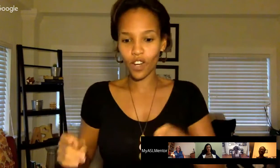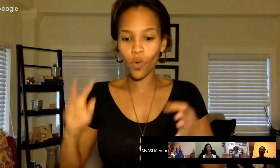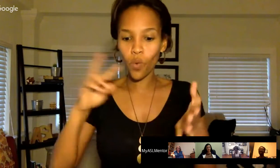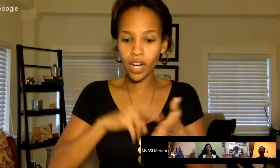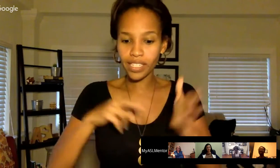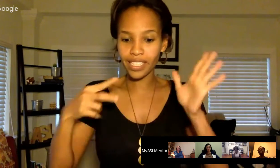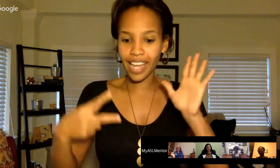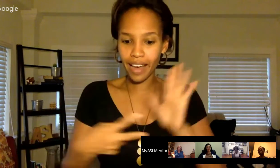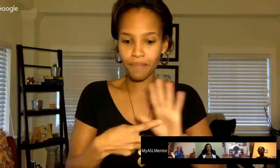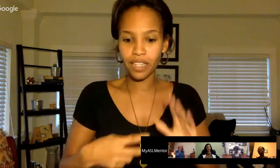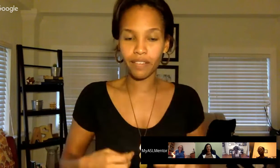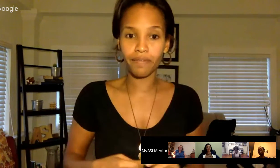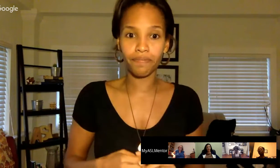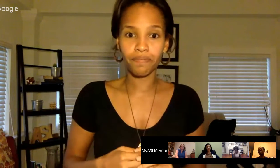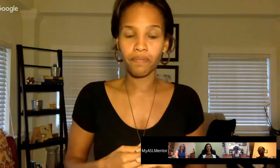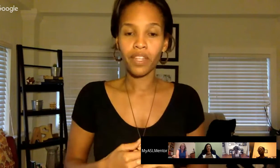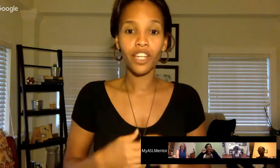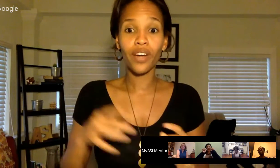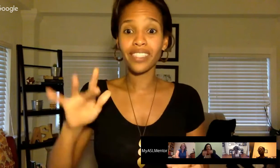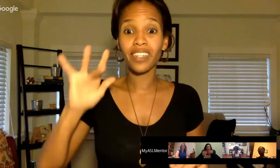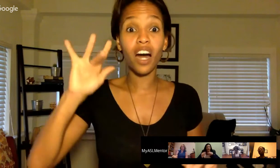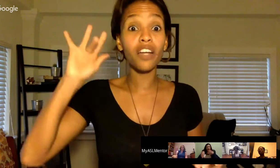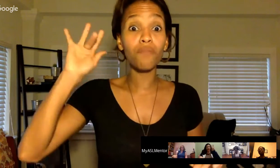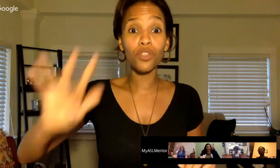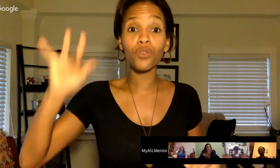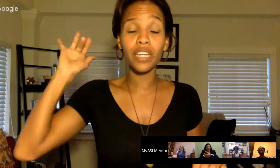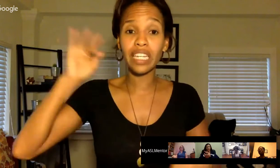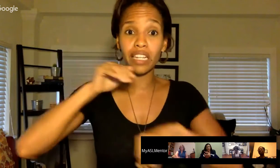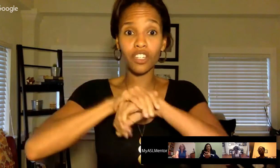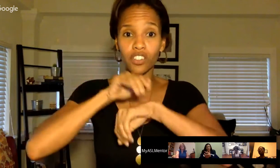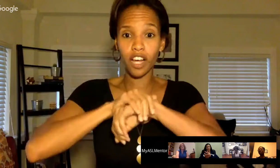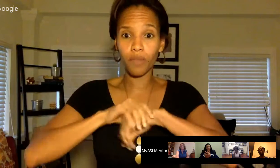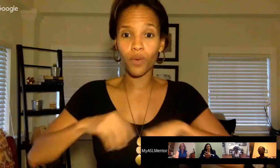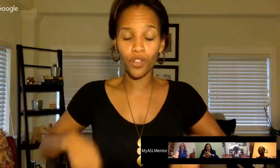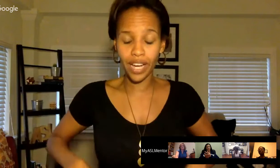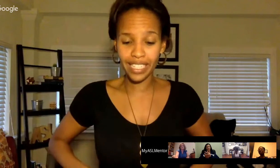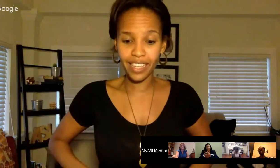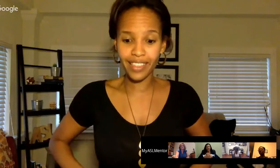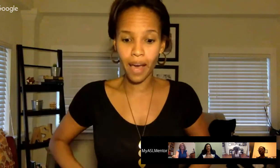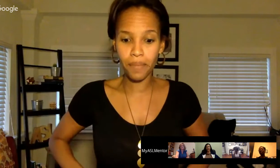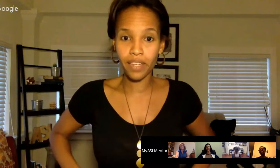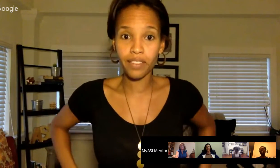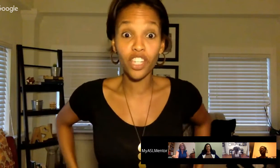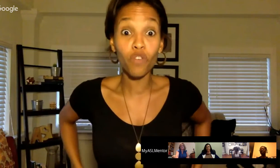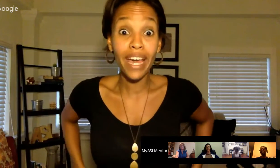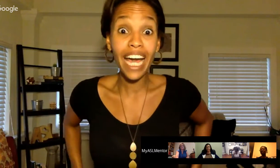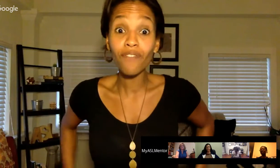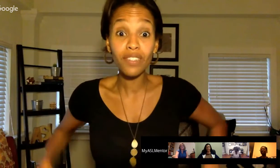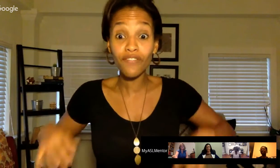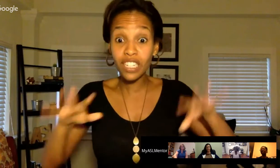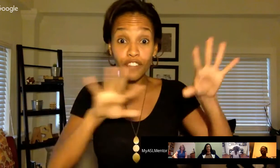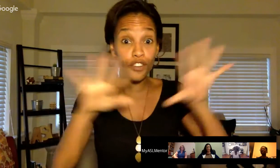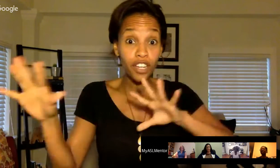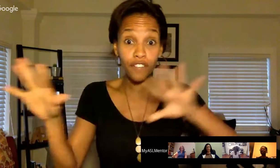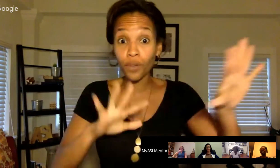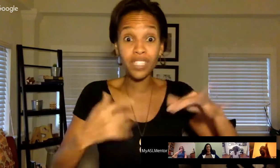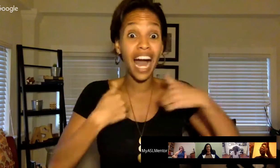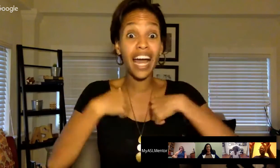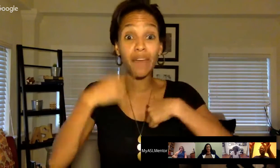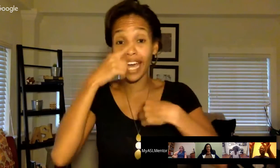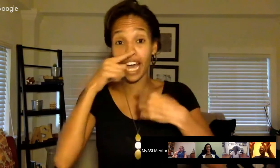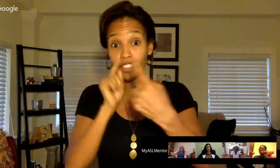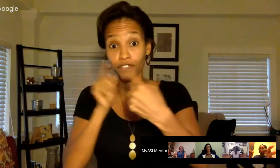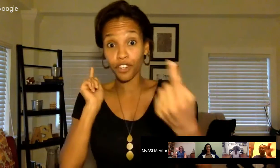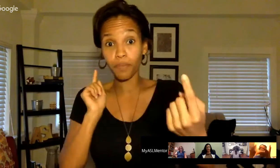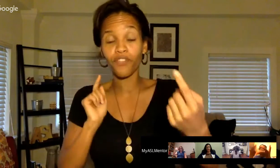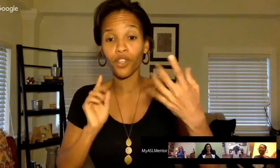stake. What does that mean? And you guys can unmute in English, tell me what you guys think that means. And you may have differing views, and I